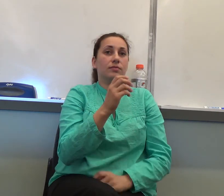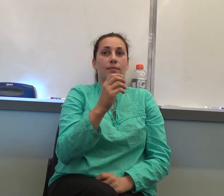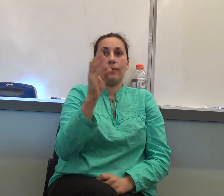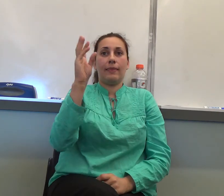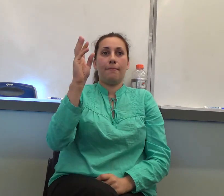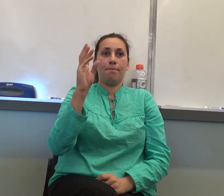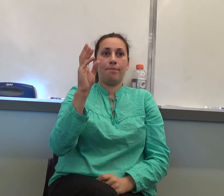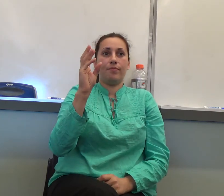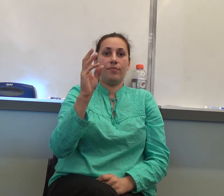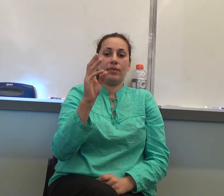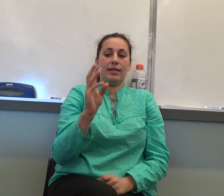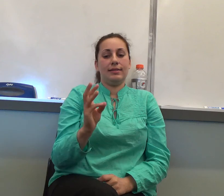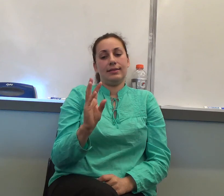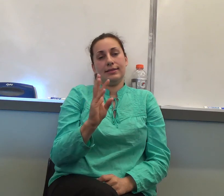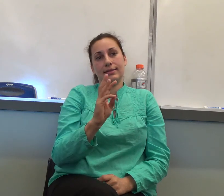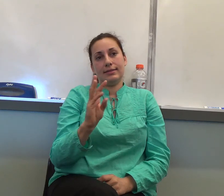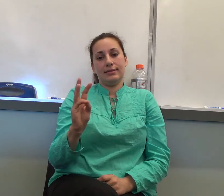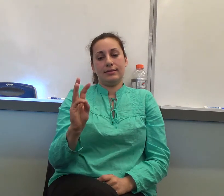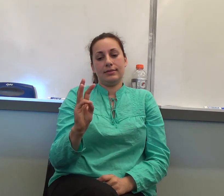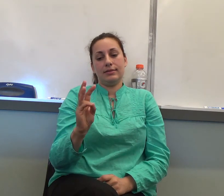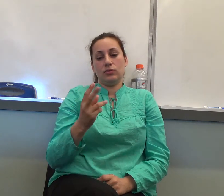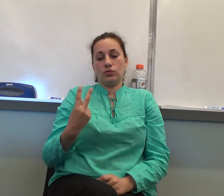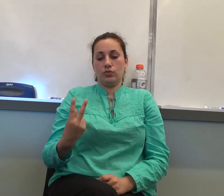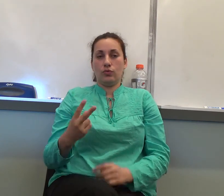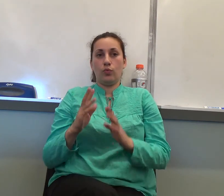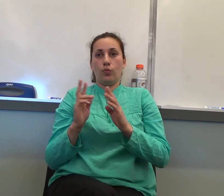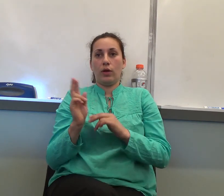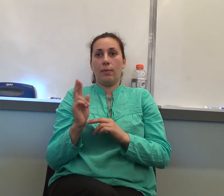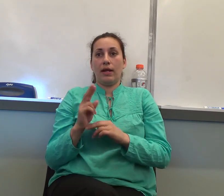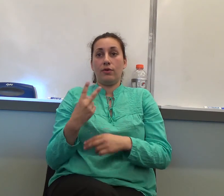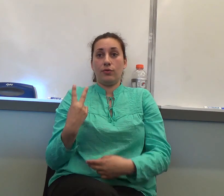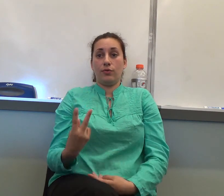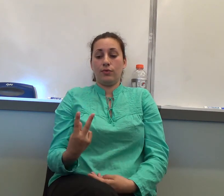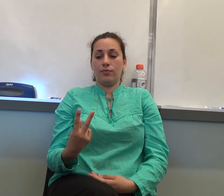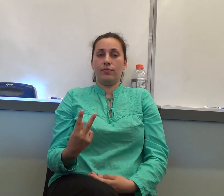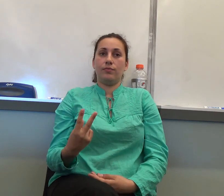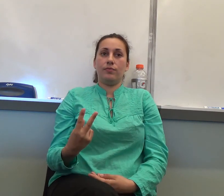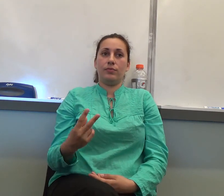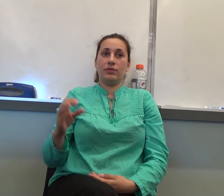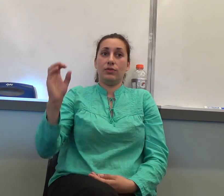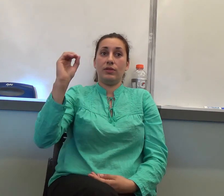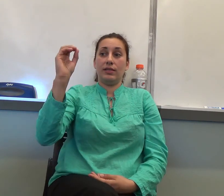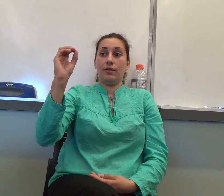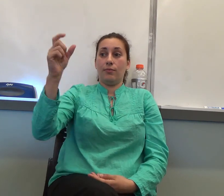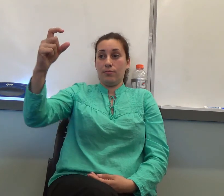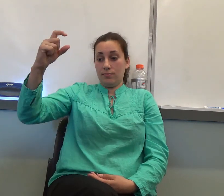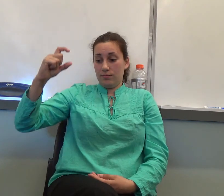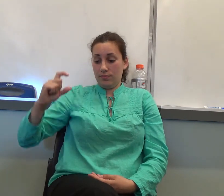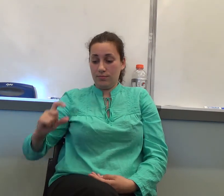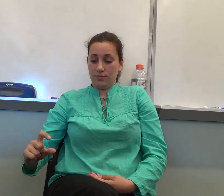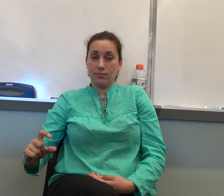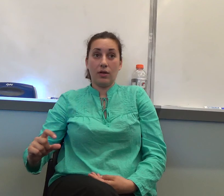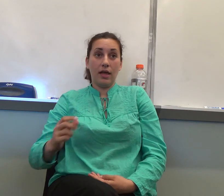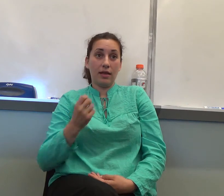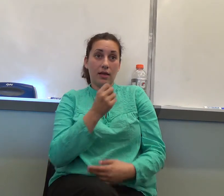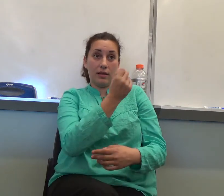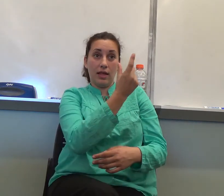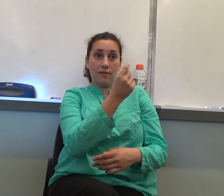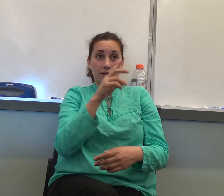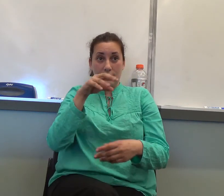66. Leaves you with a 2. All right, let's start the bring down process. 11 into 20. That's 1, huh?